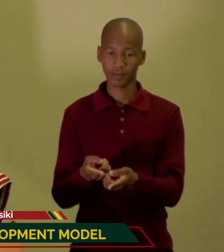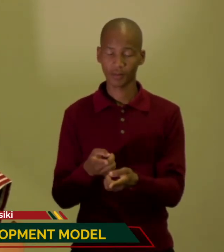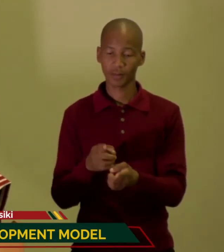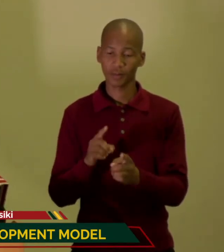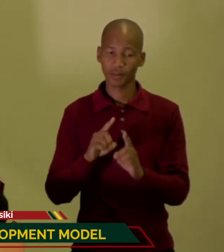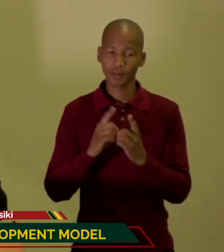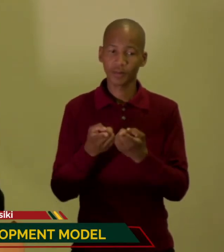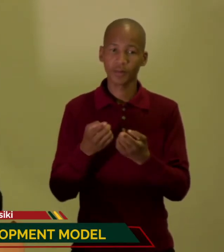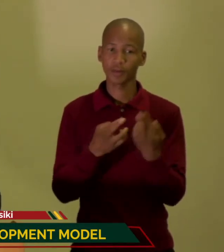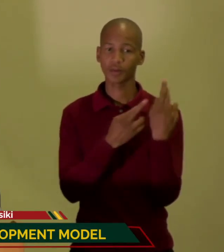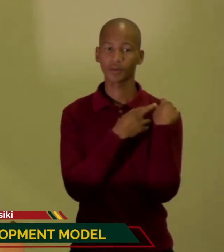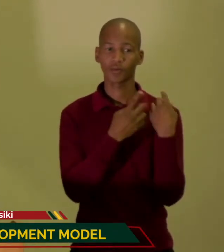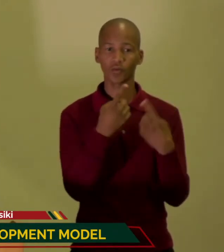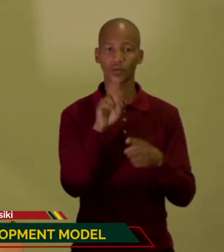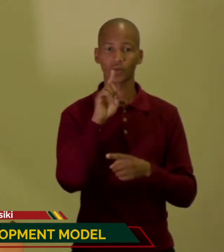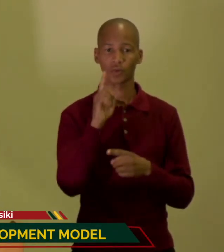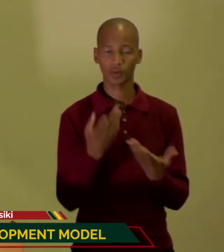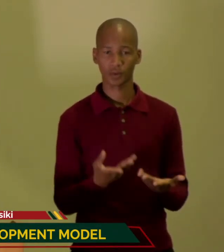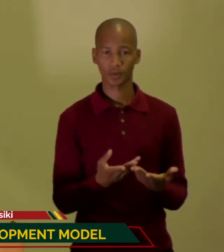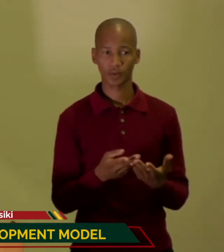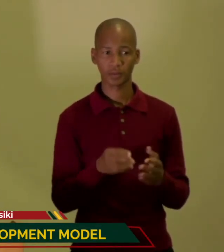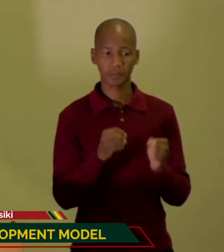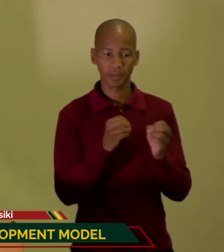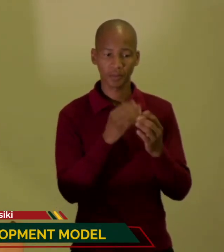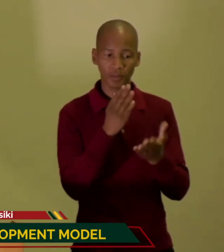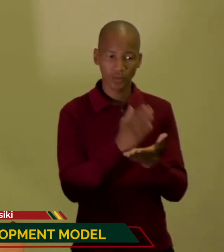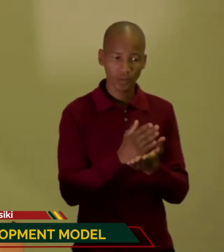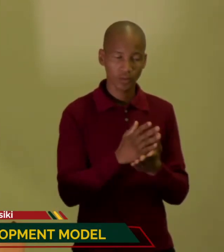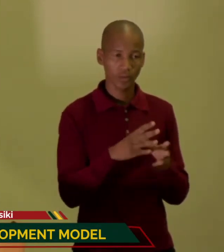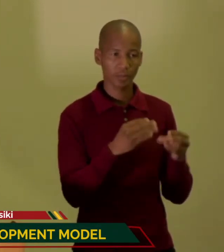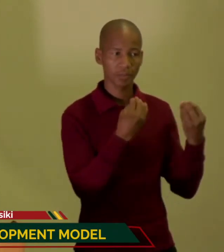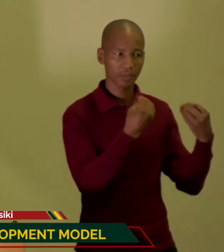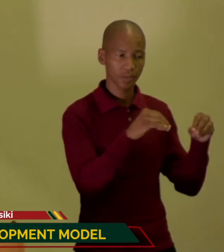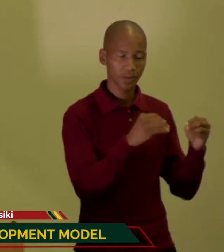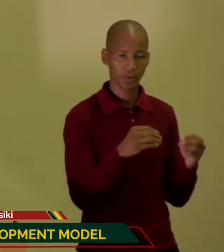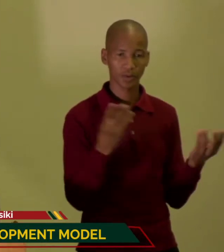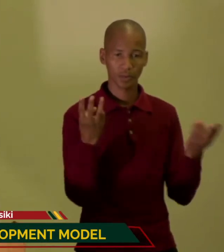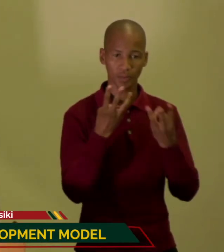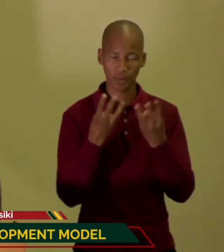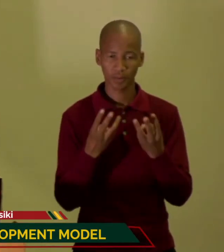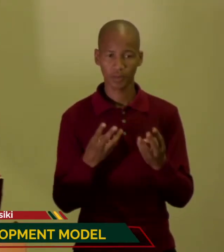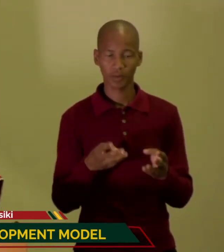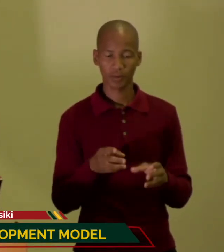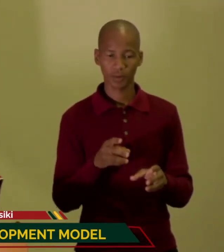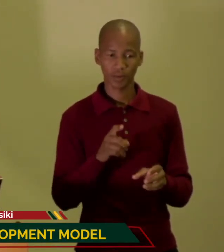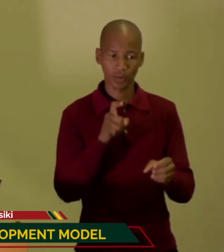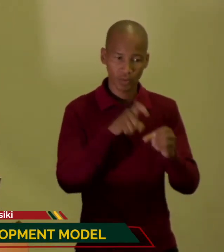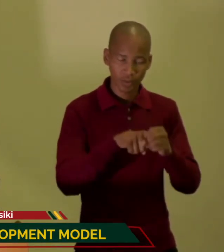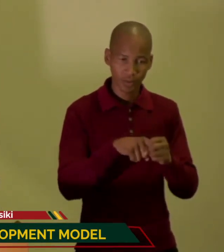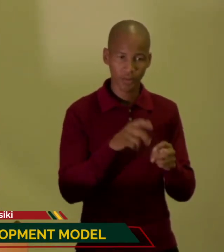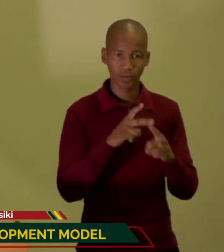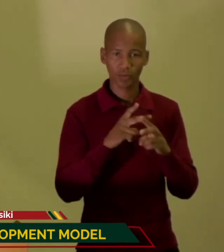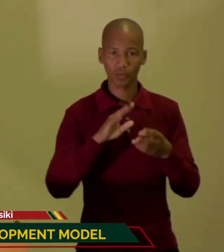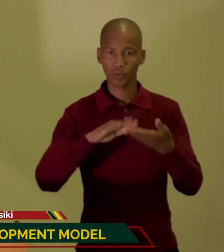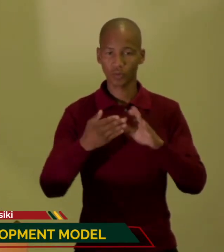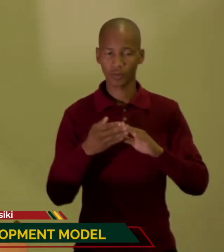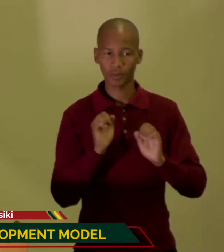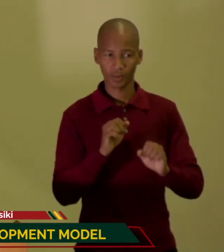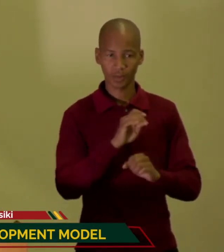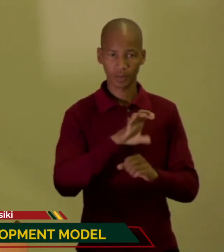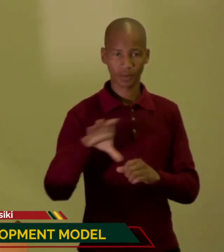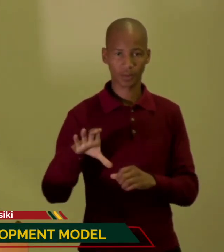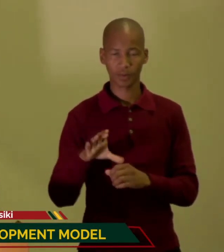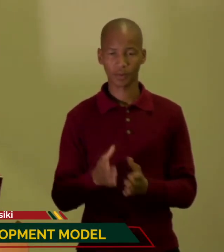responsible for ensuring that the business people participate in the development of the communities of the Eastern